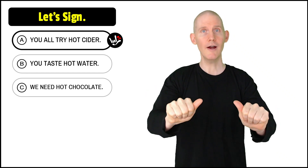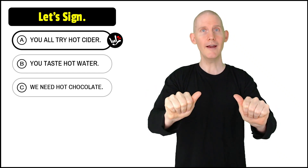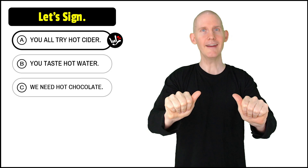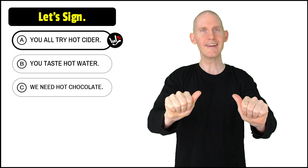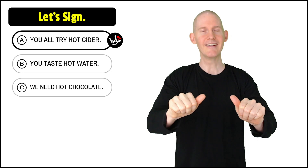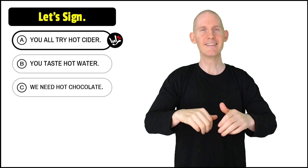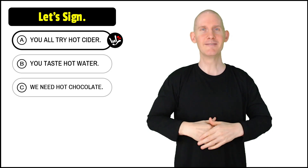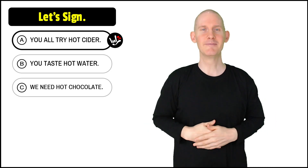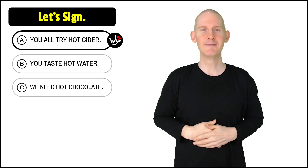Try.